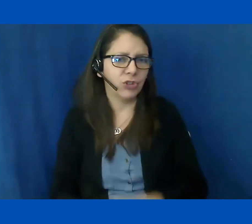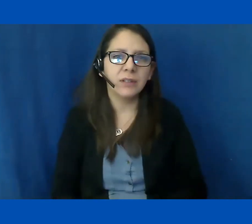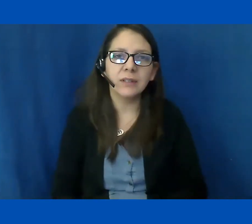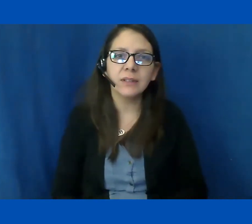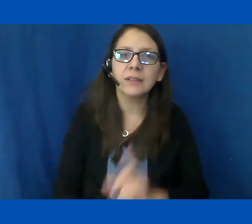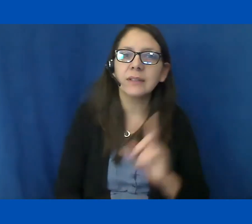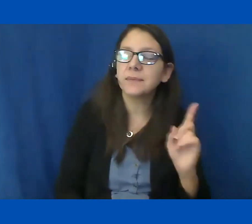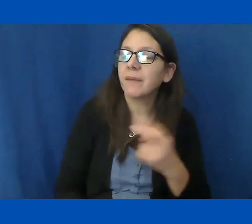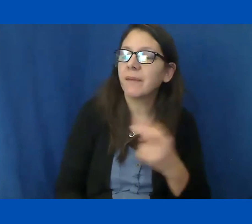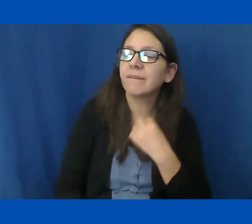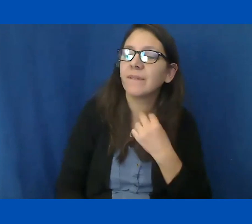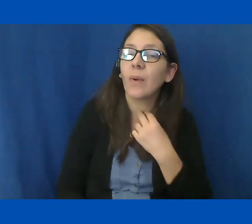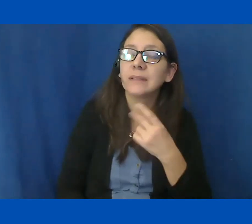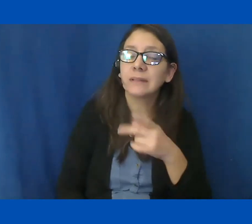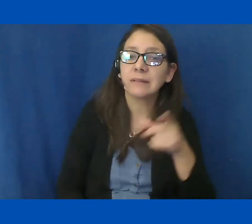beautiful.